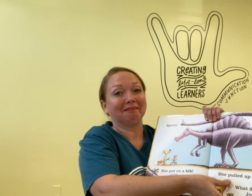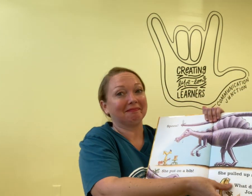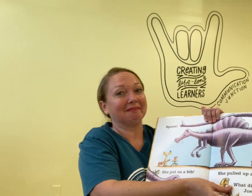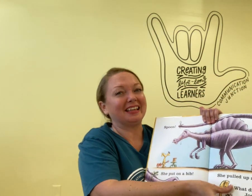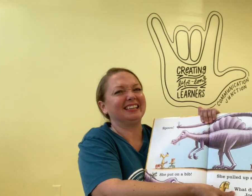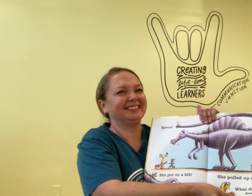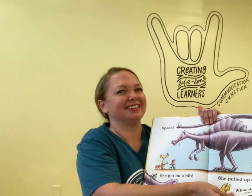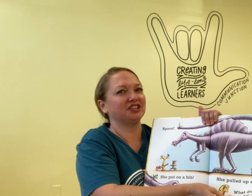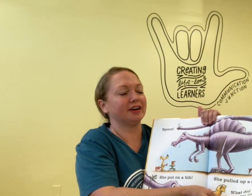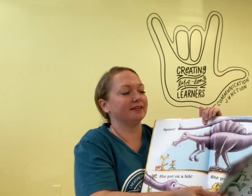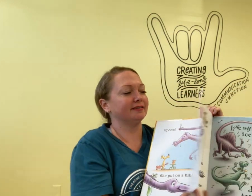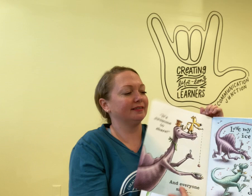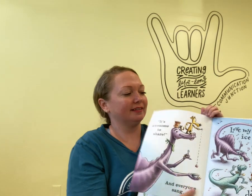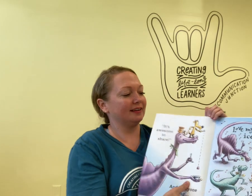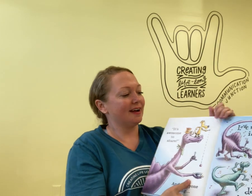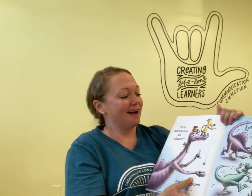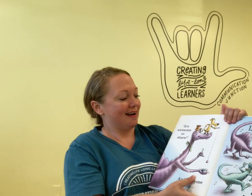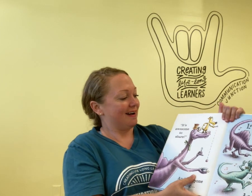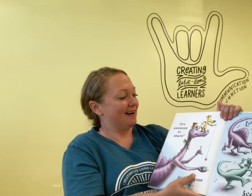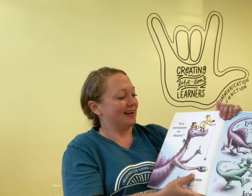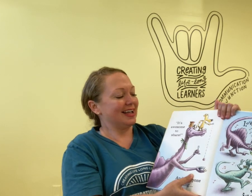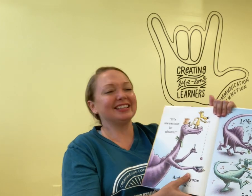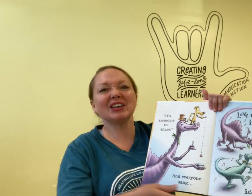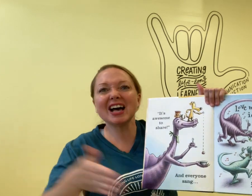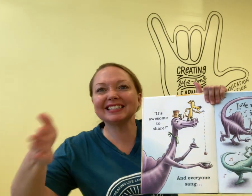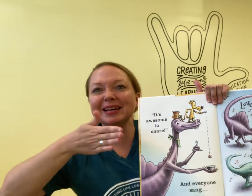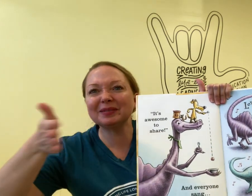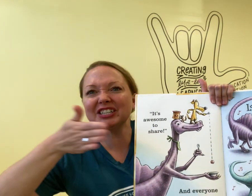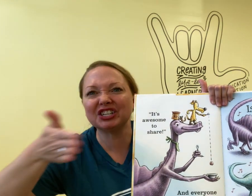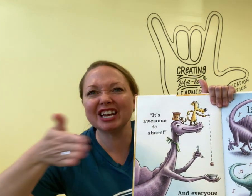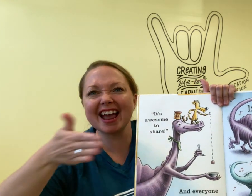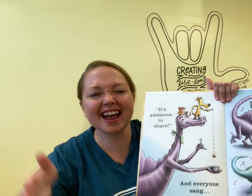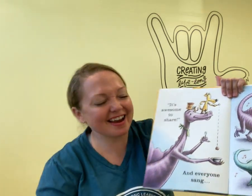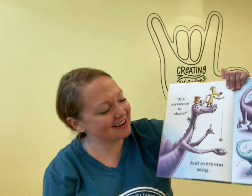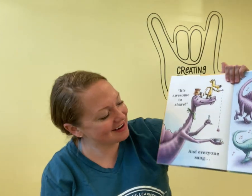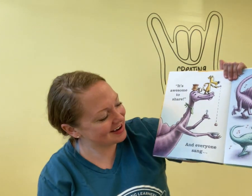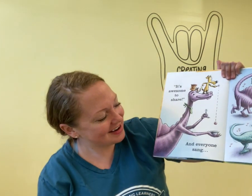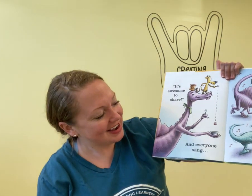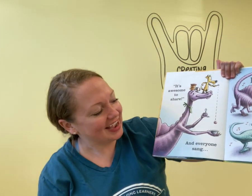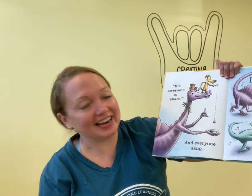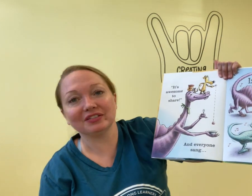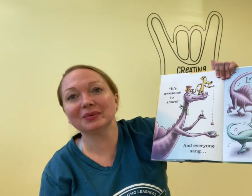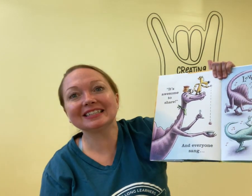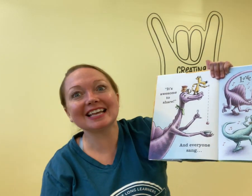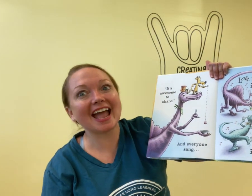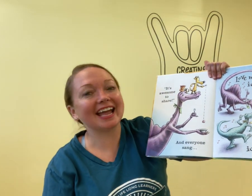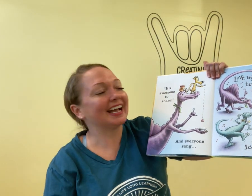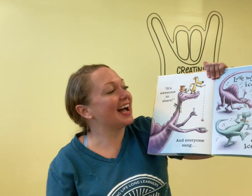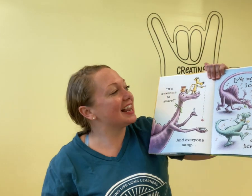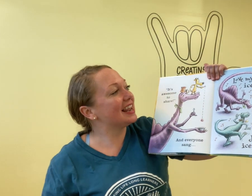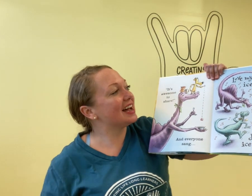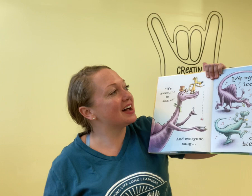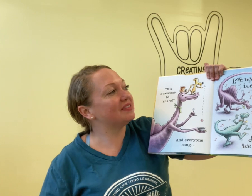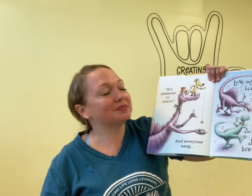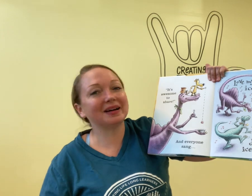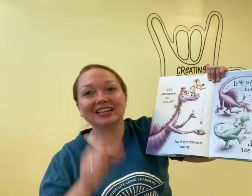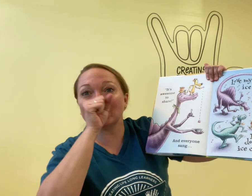I think he's gonna share. It's awesome to share! And everyone sang, I love my doggy